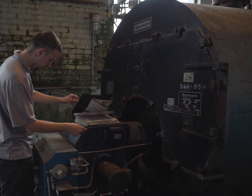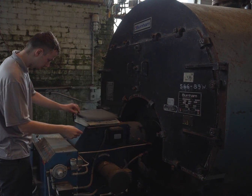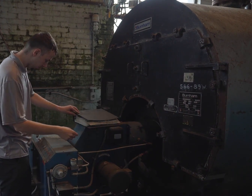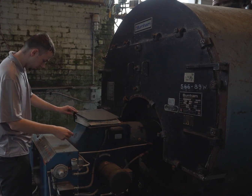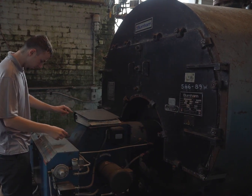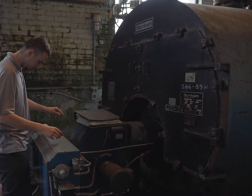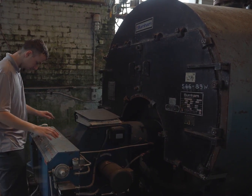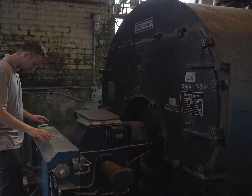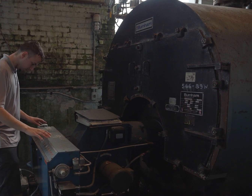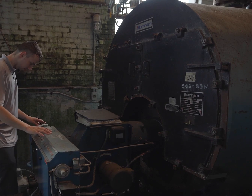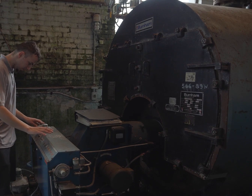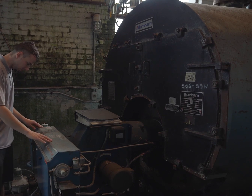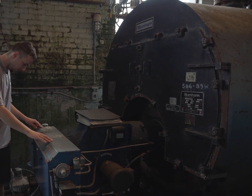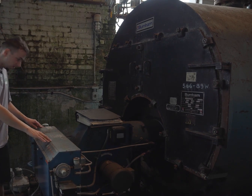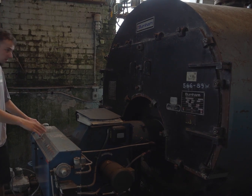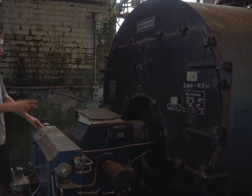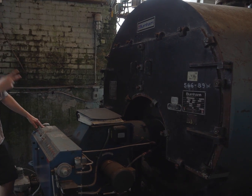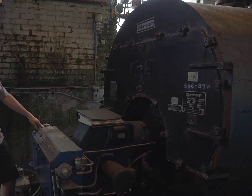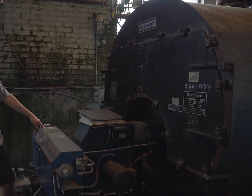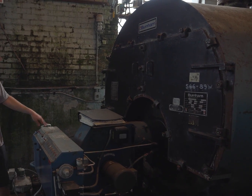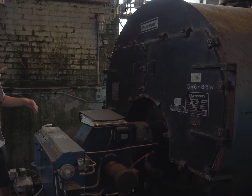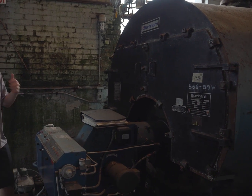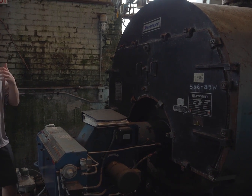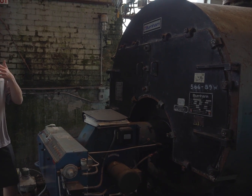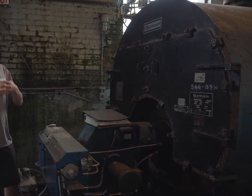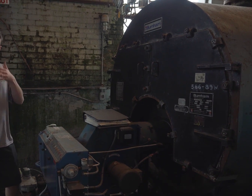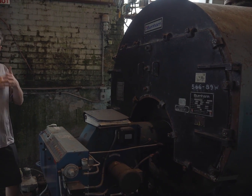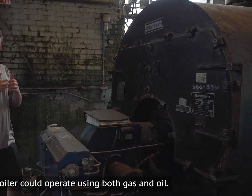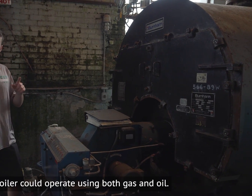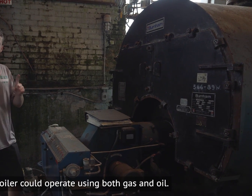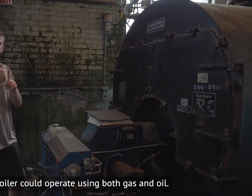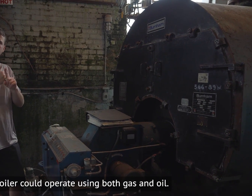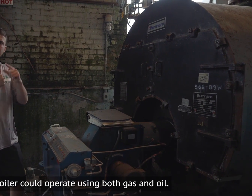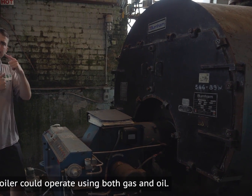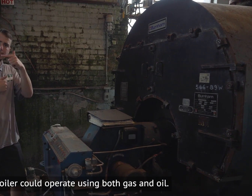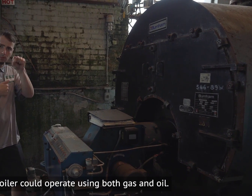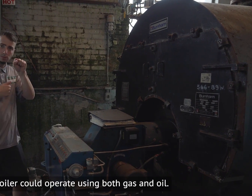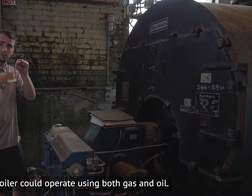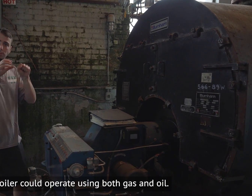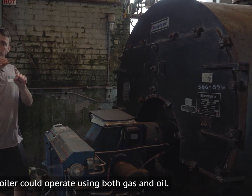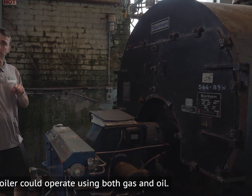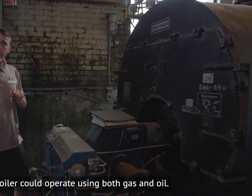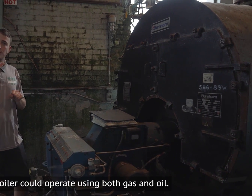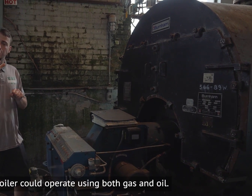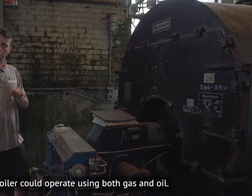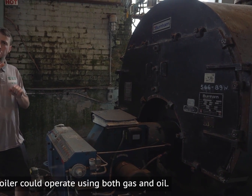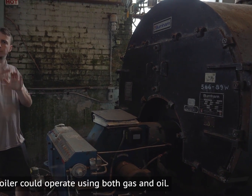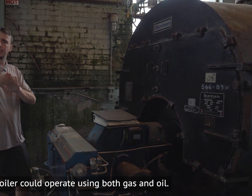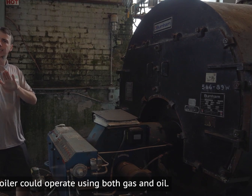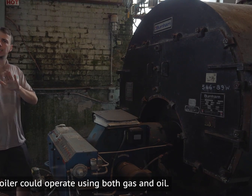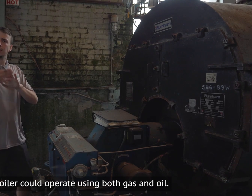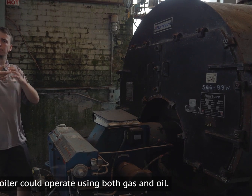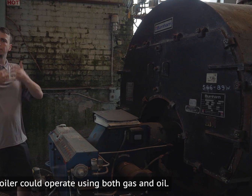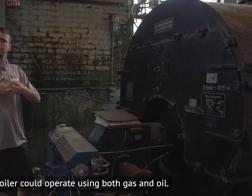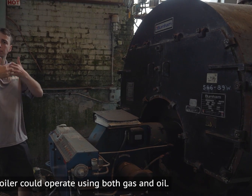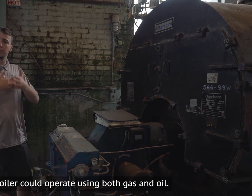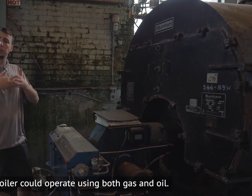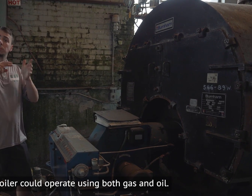This boiler could operate using both gas and oil.